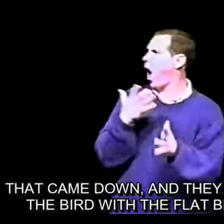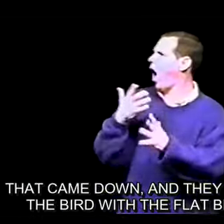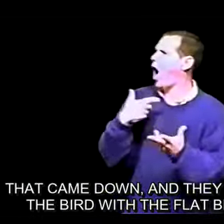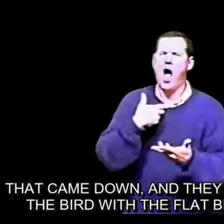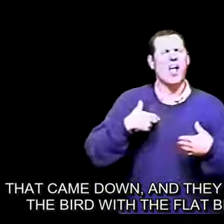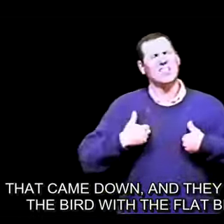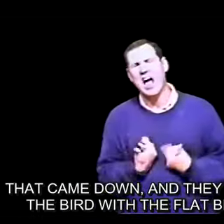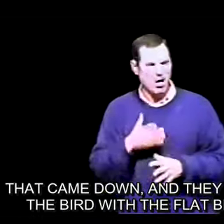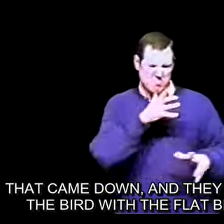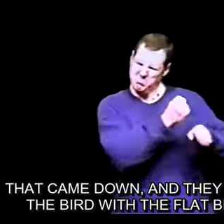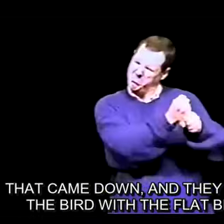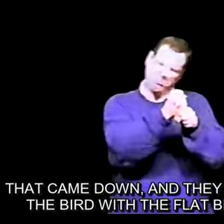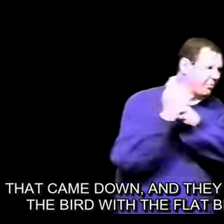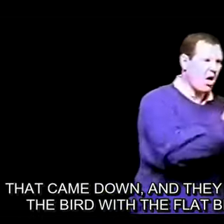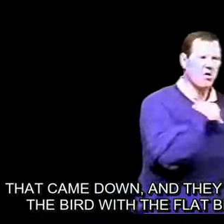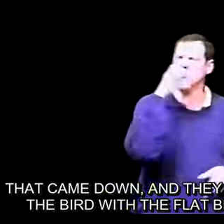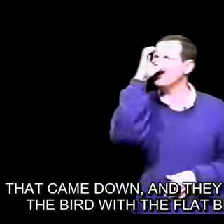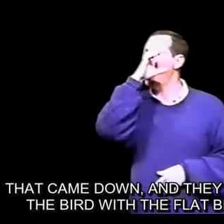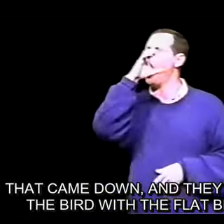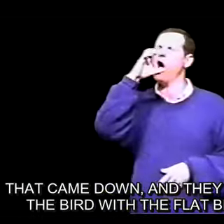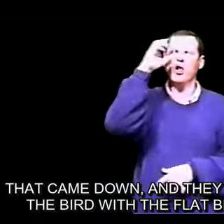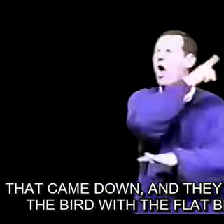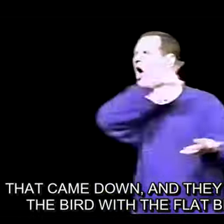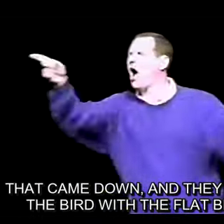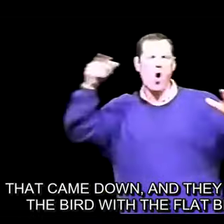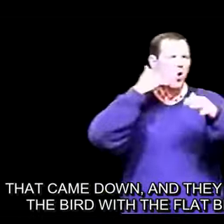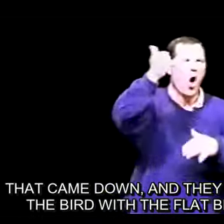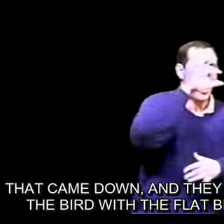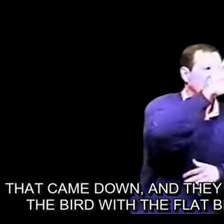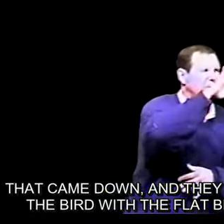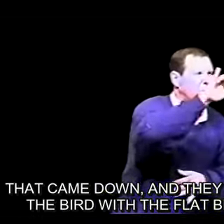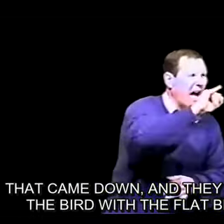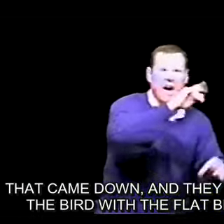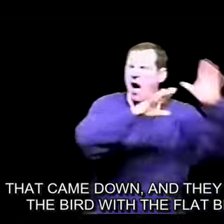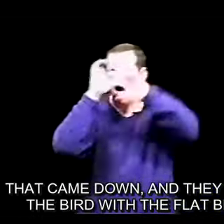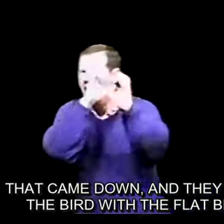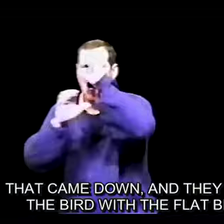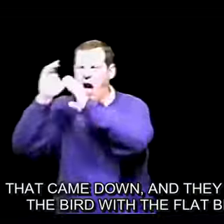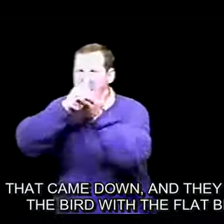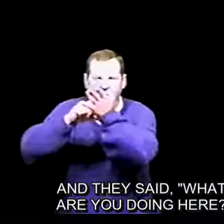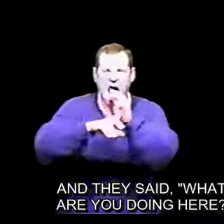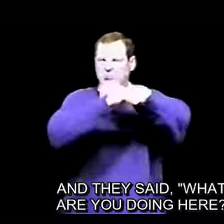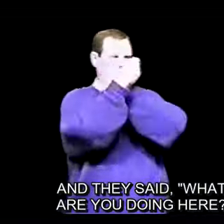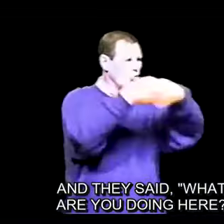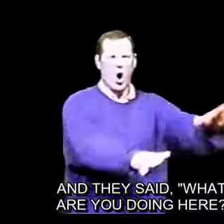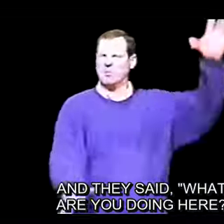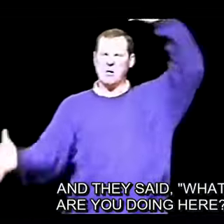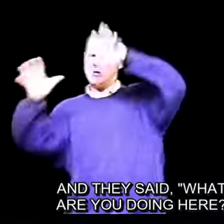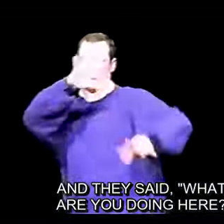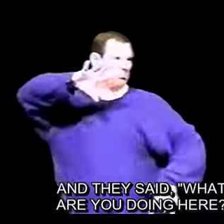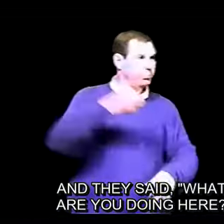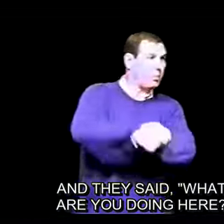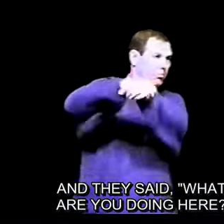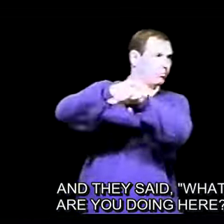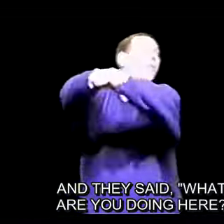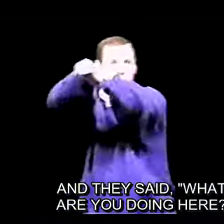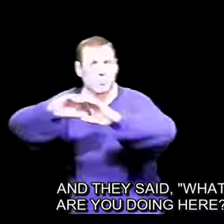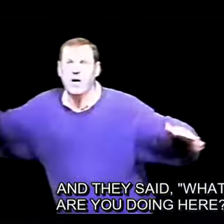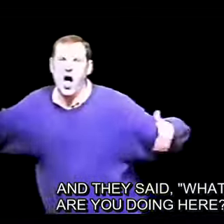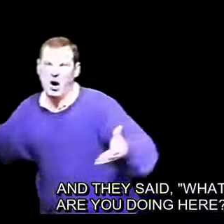down, and they found the bird with the flat beak, and they said, what are you doing here? We've been looking